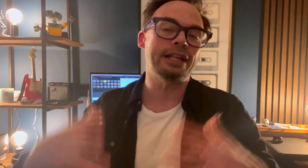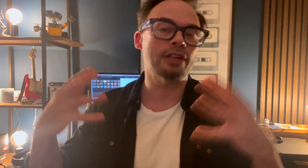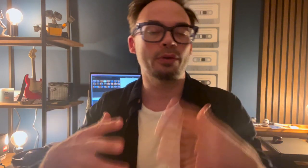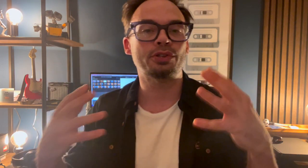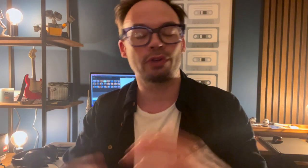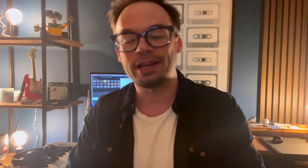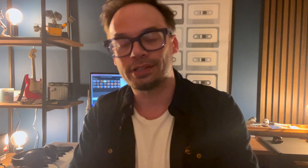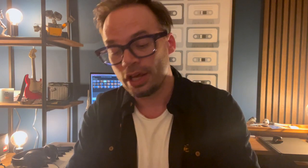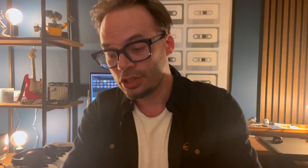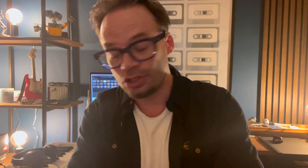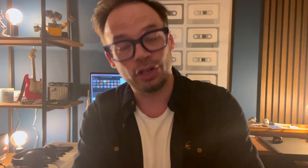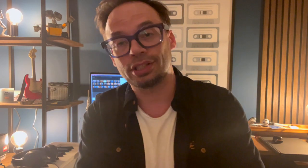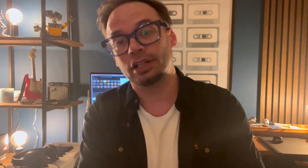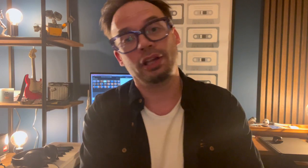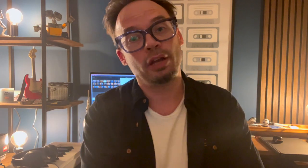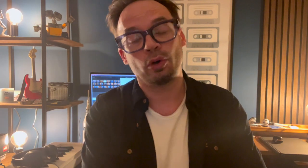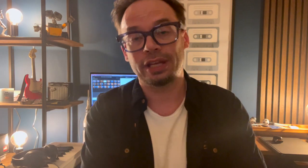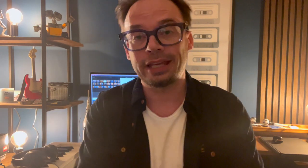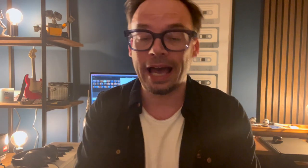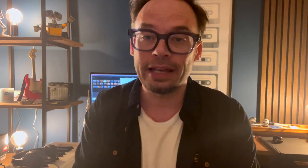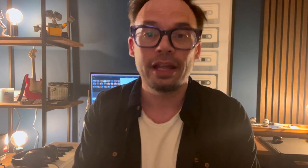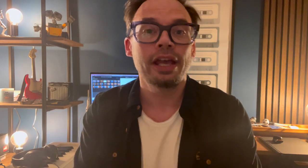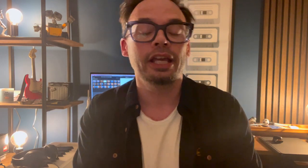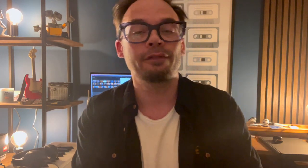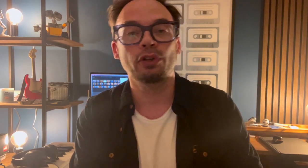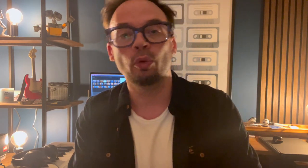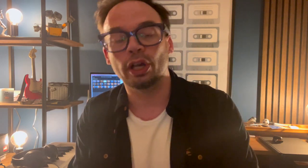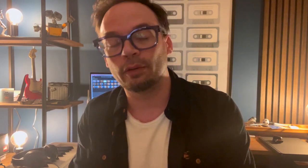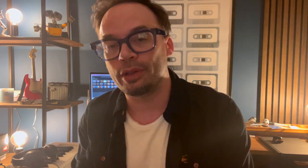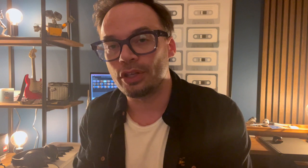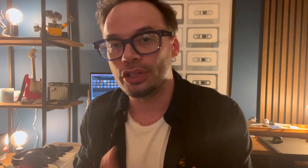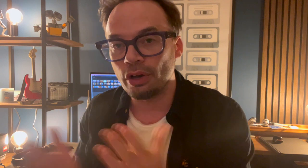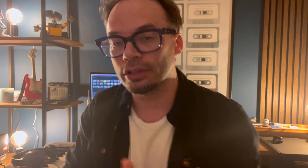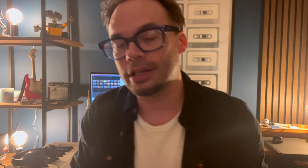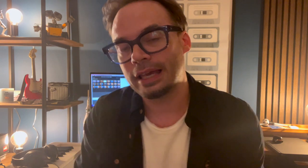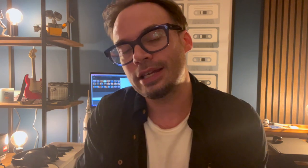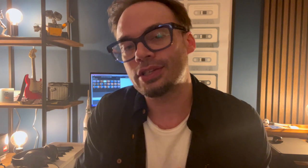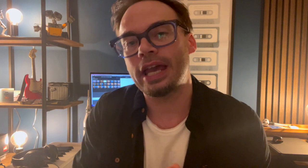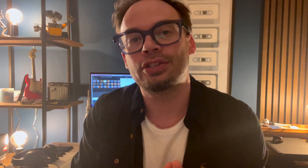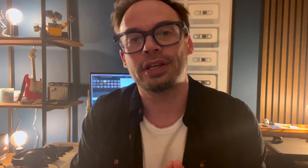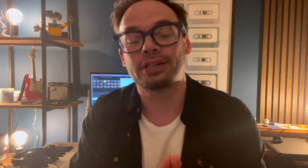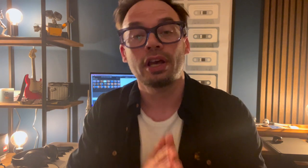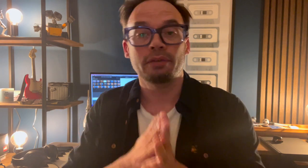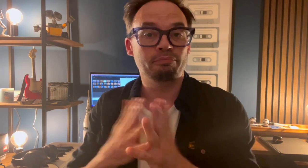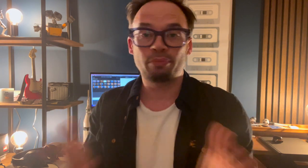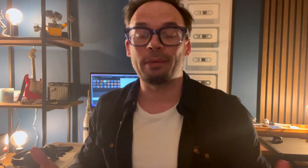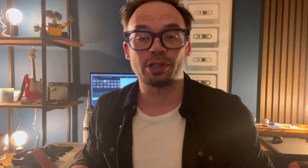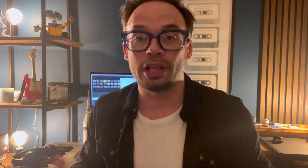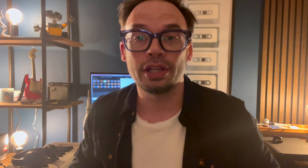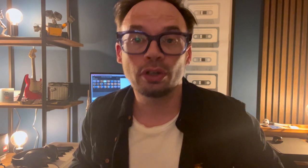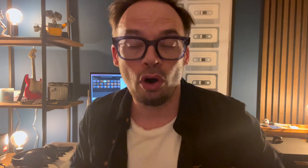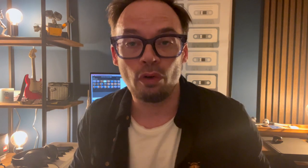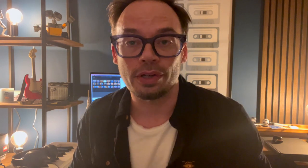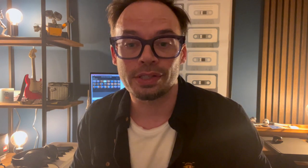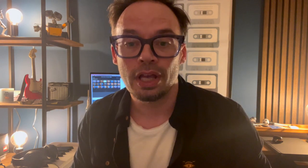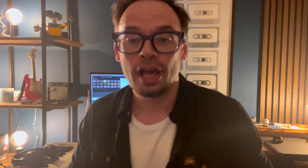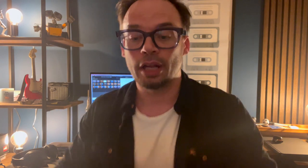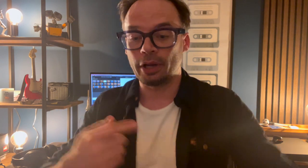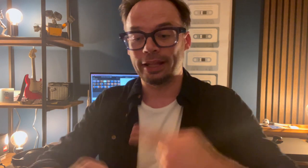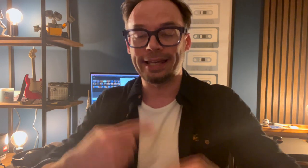Don't stress Just learn what you can If you're working with younger key stages Perhaps just learn the chorus Then we've got the get